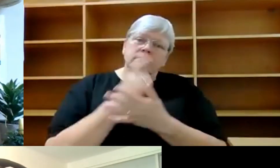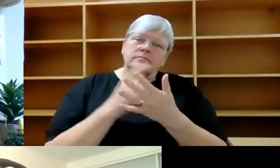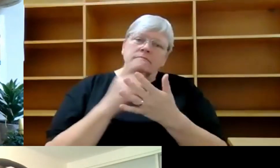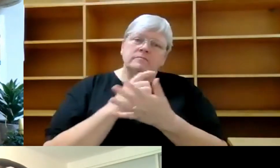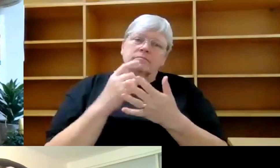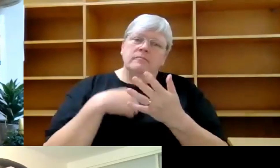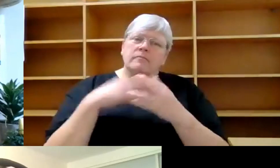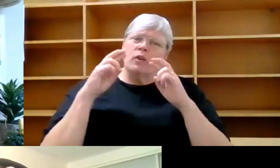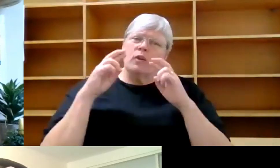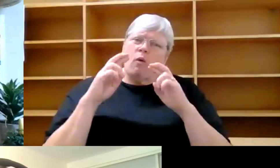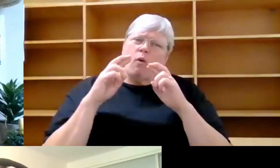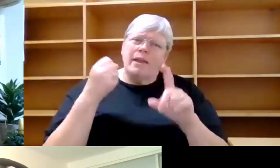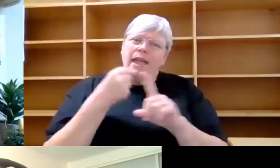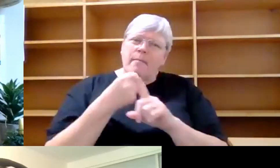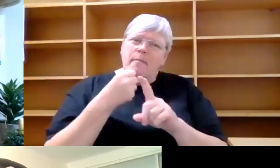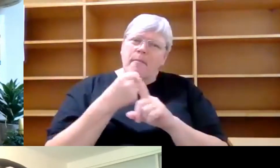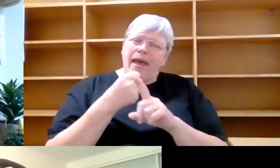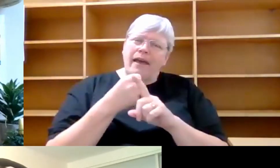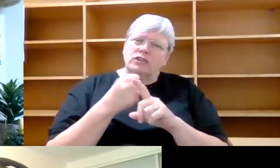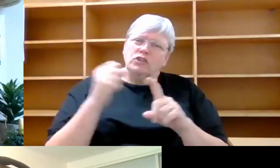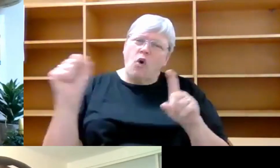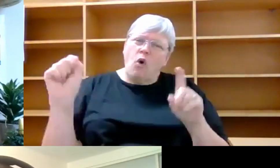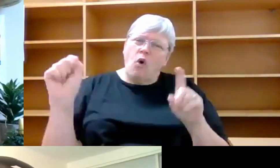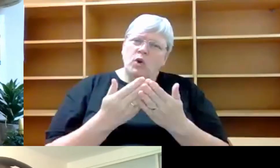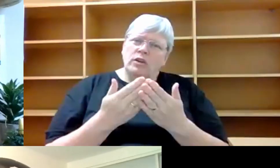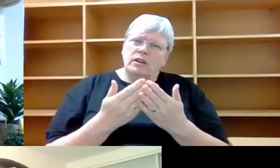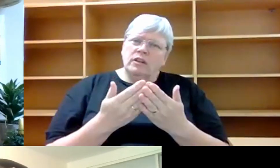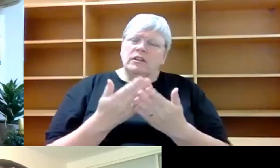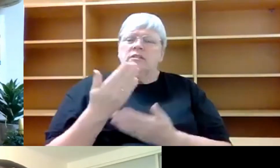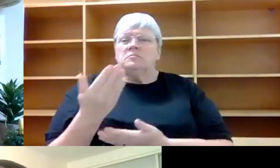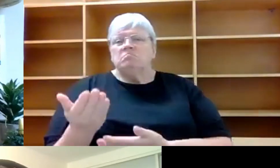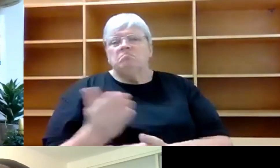hope the kind of impact of Kane Warriors will be?